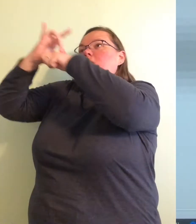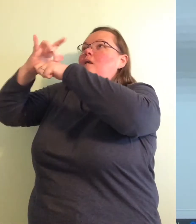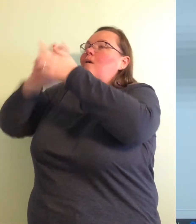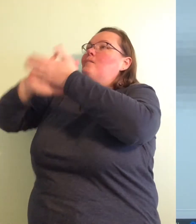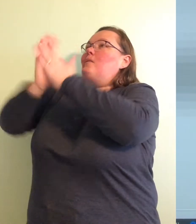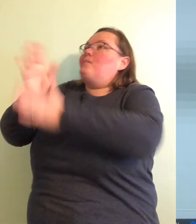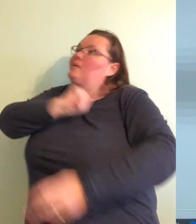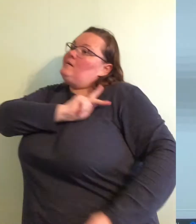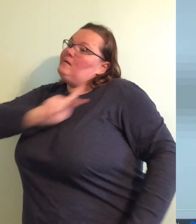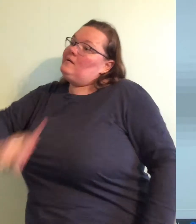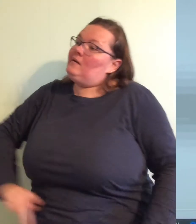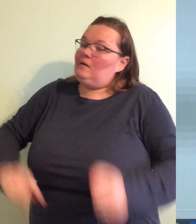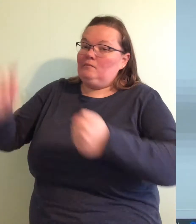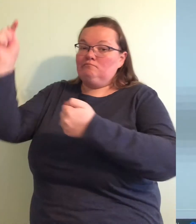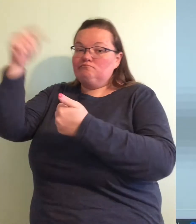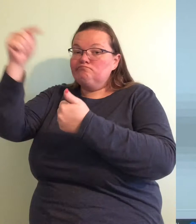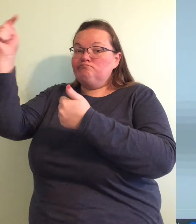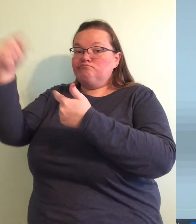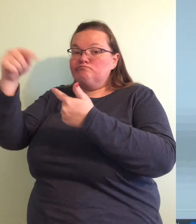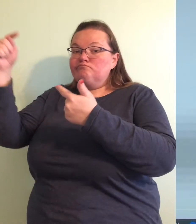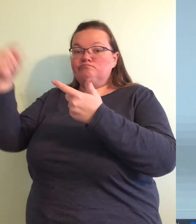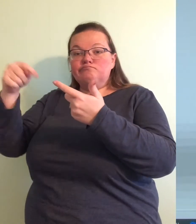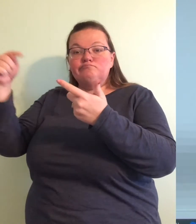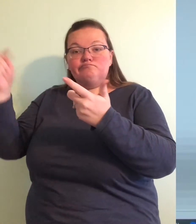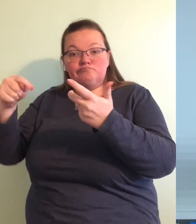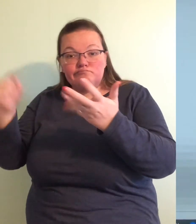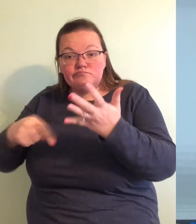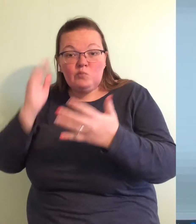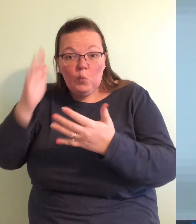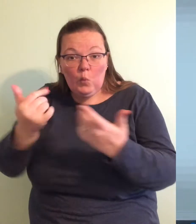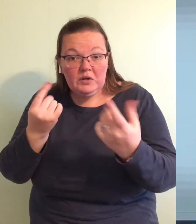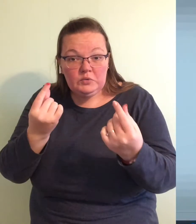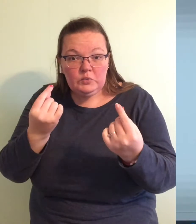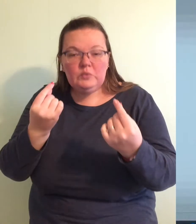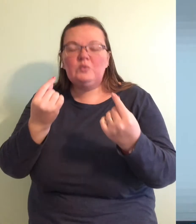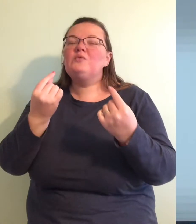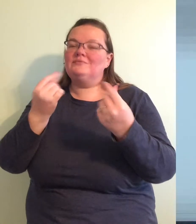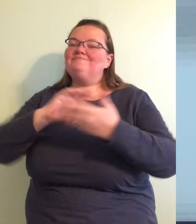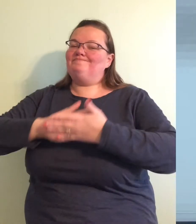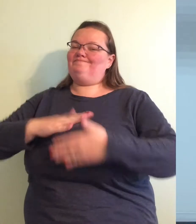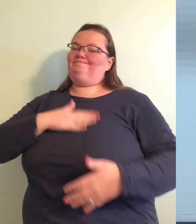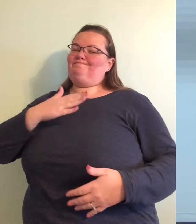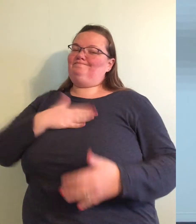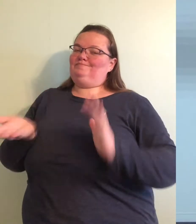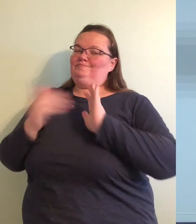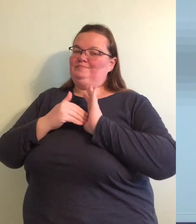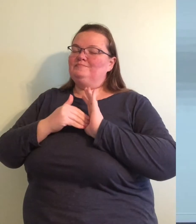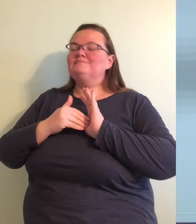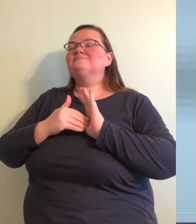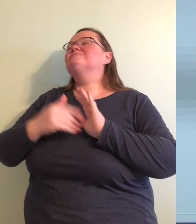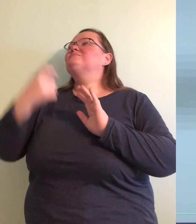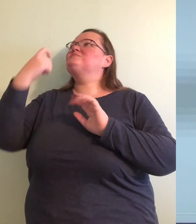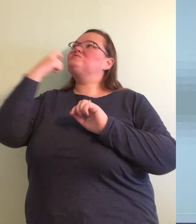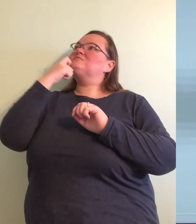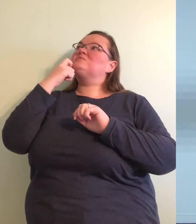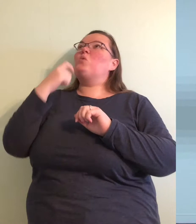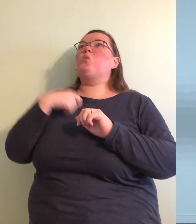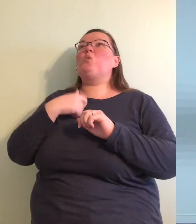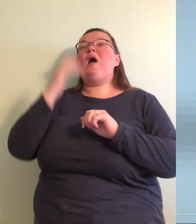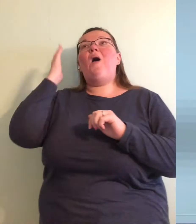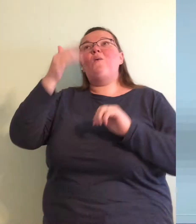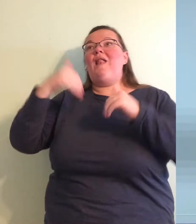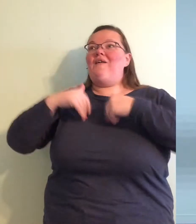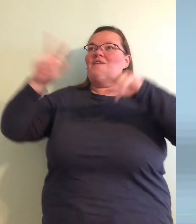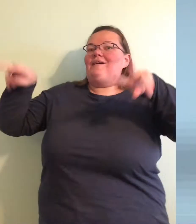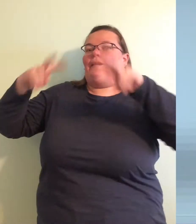being a king and all the other things he would do, and this cheered him up a good deal. He had just settled in his mind what sort of palace